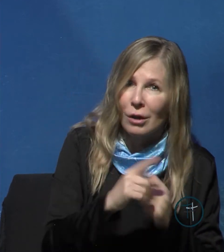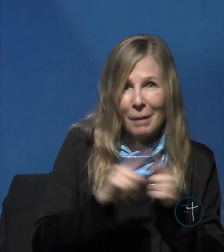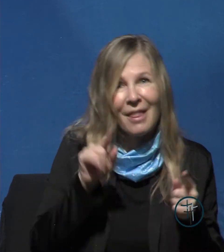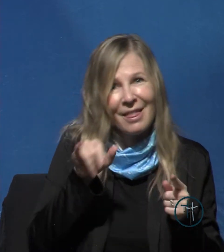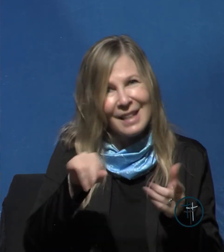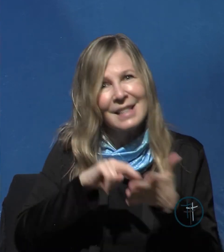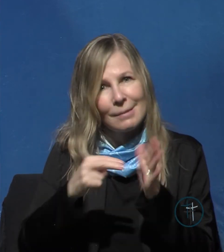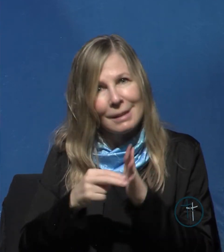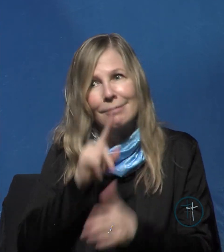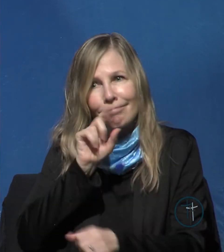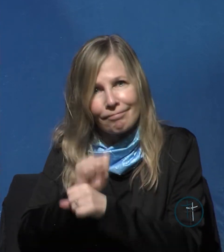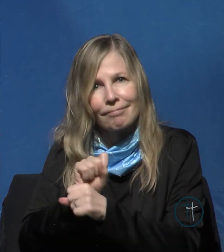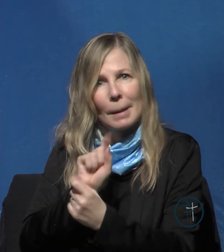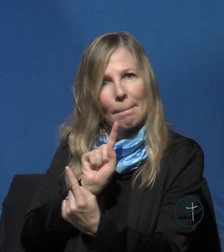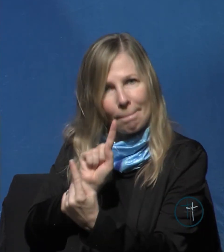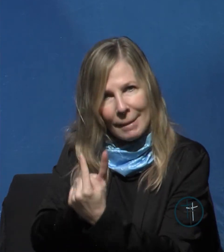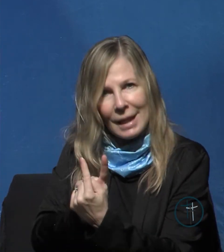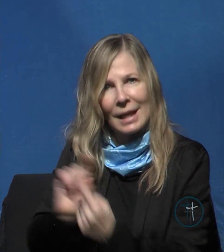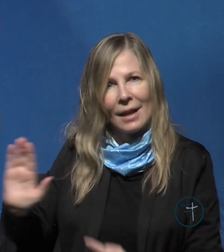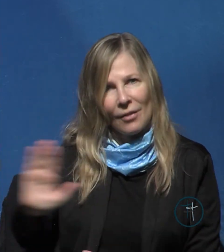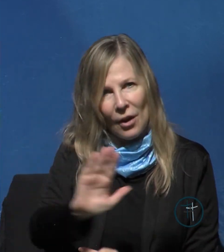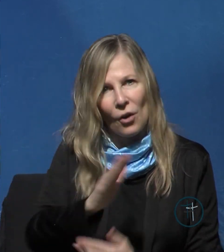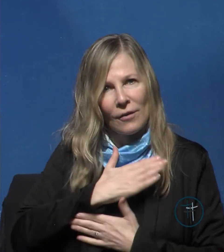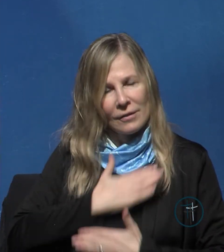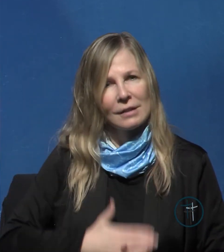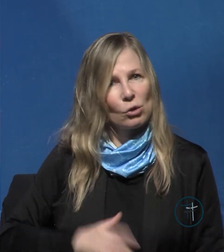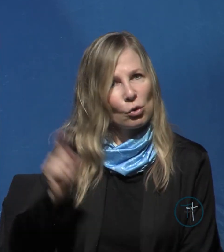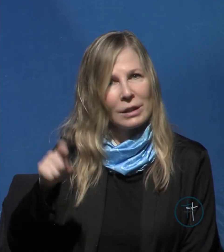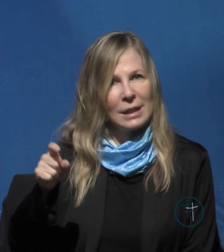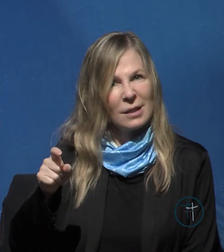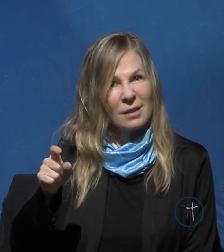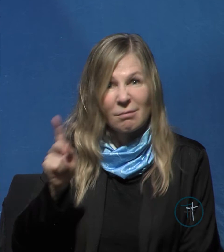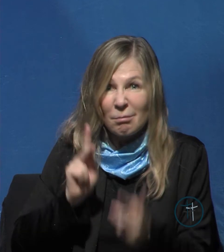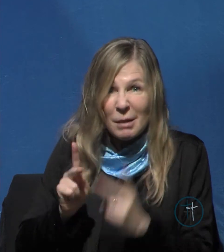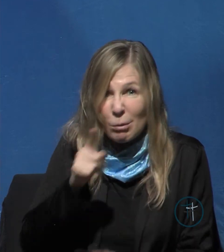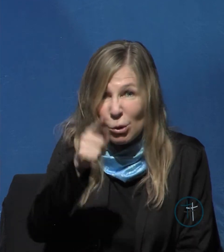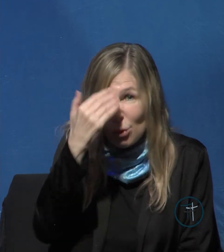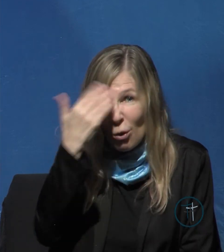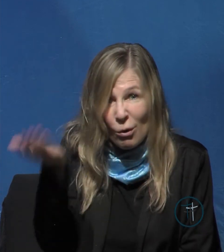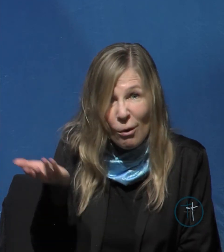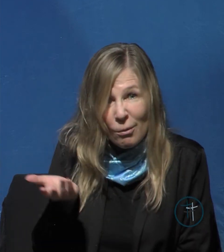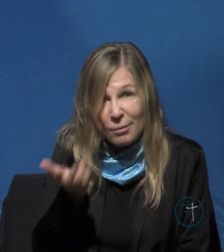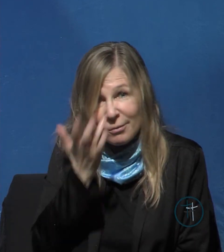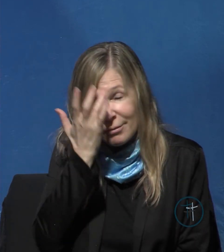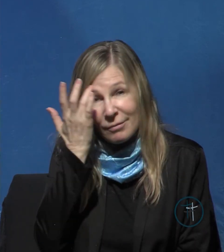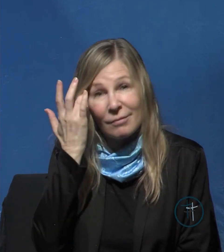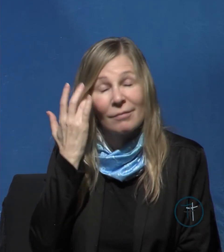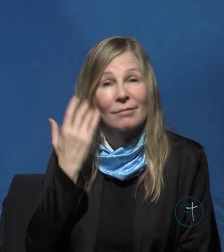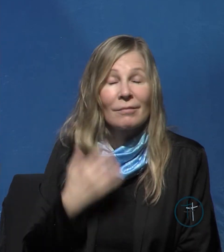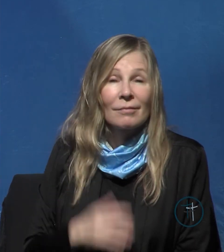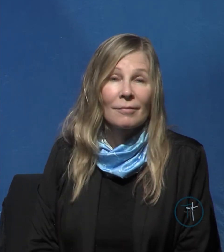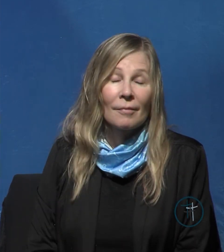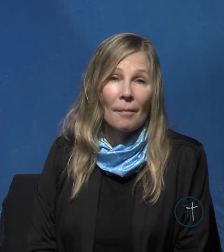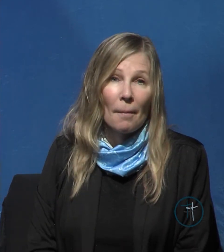tangibly meeting practical physical needs of people that you don't know.